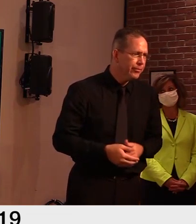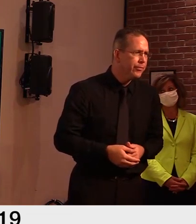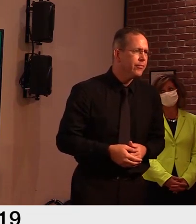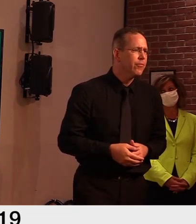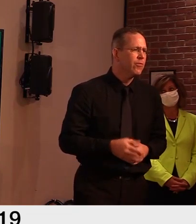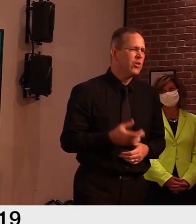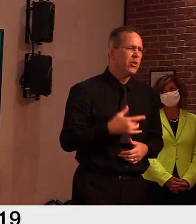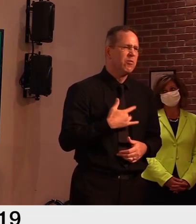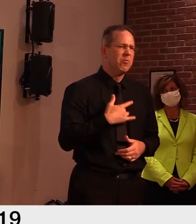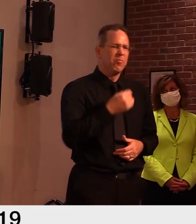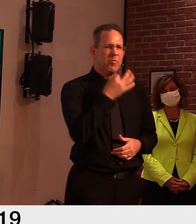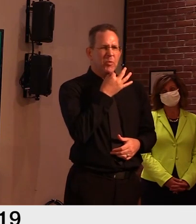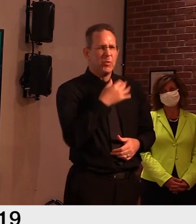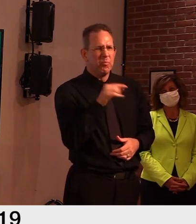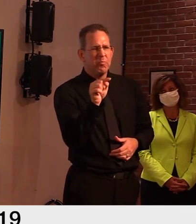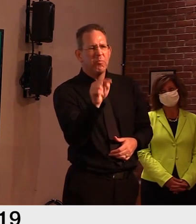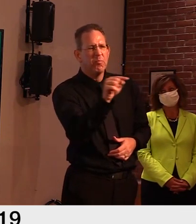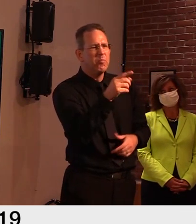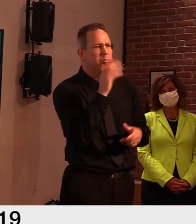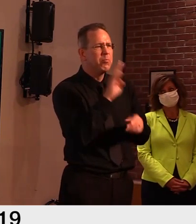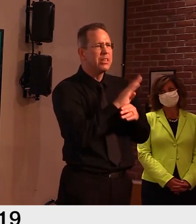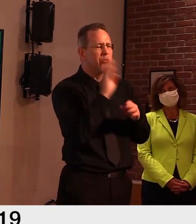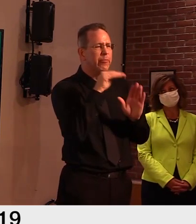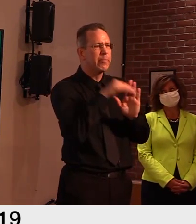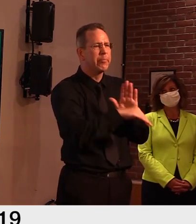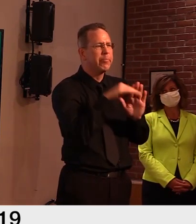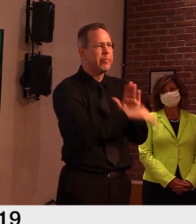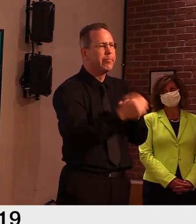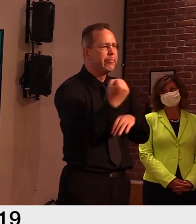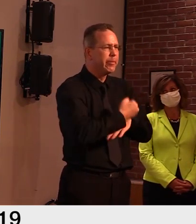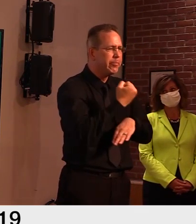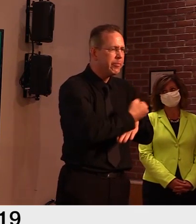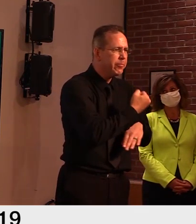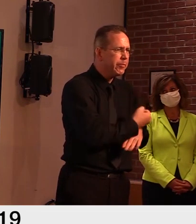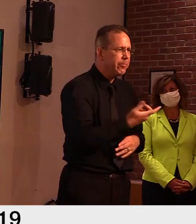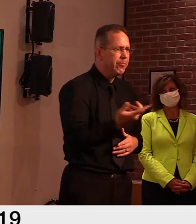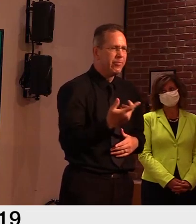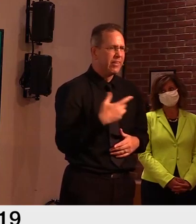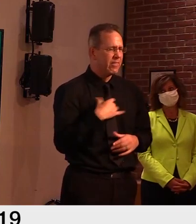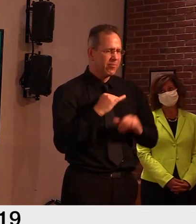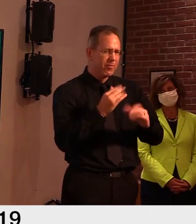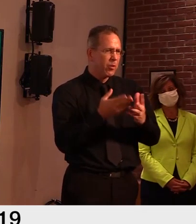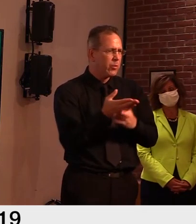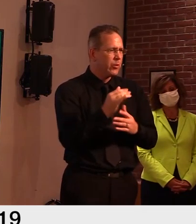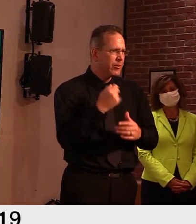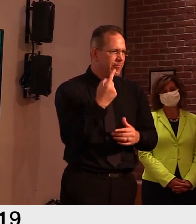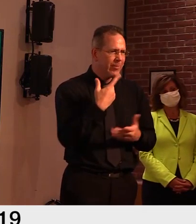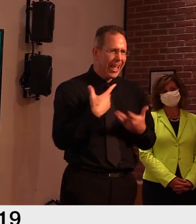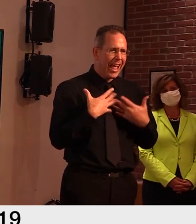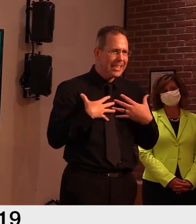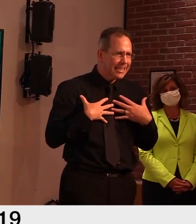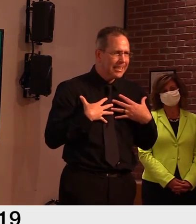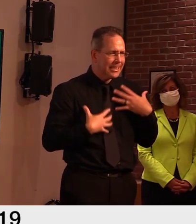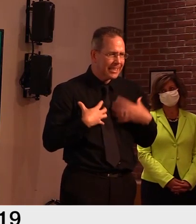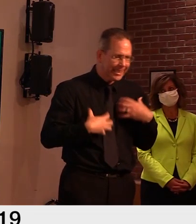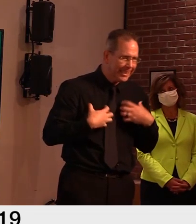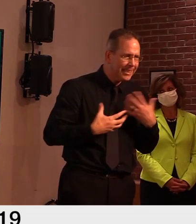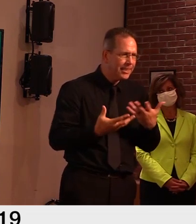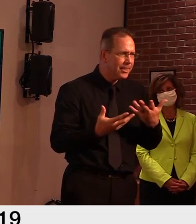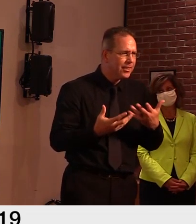just isn't enough for them. So I think their prediction is they're going to see bankruptcies, and it's not going to